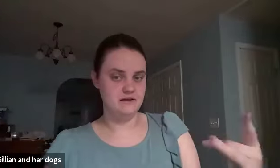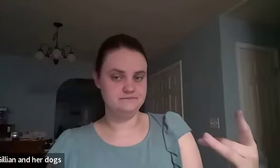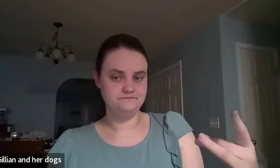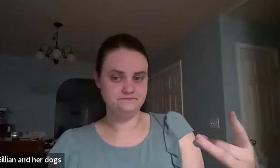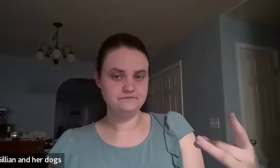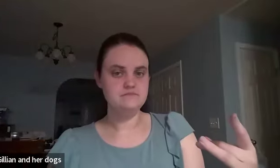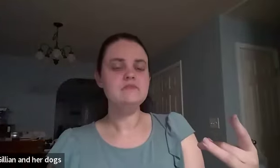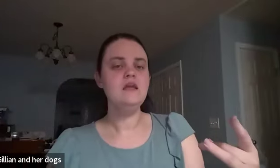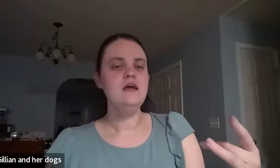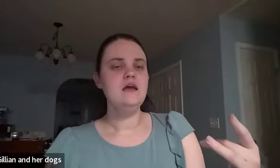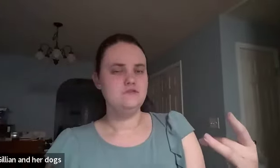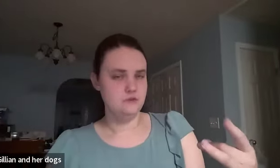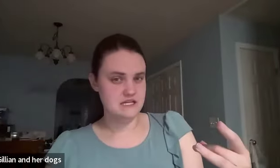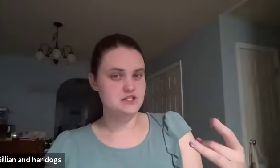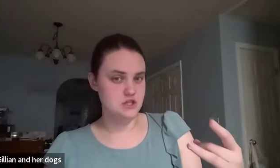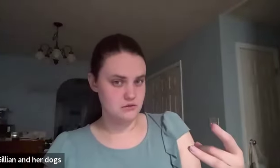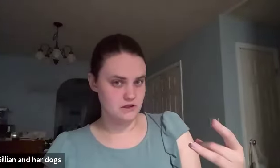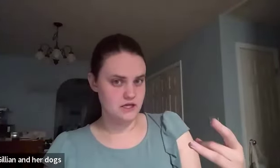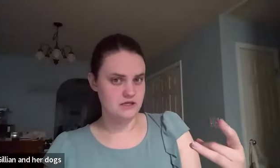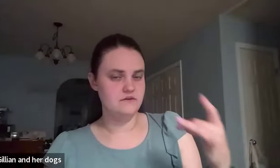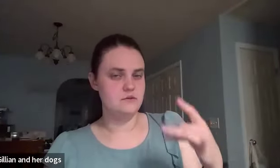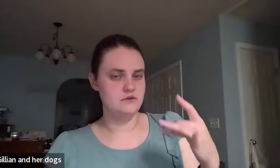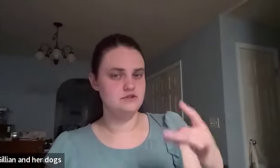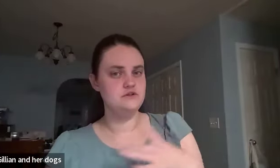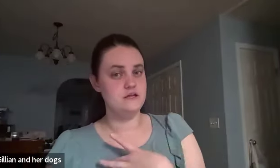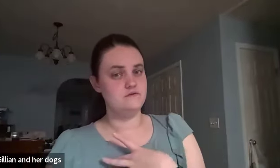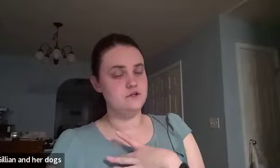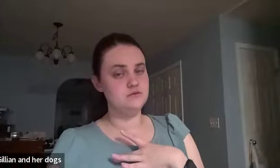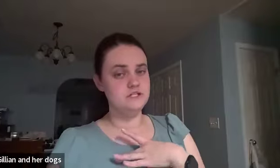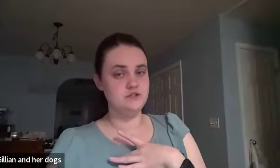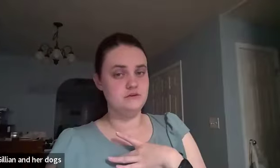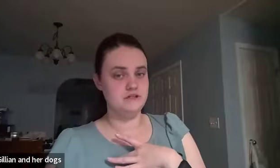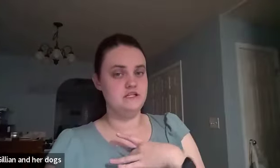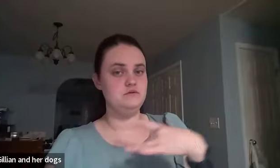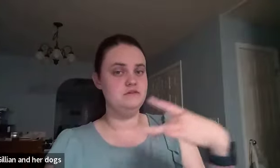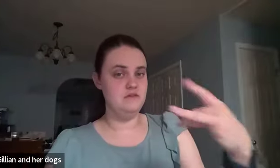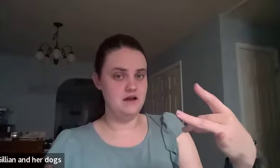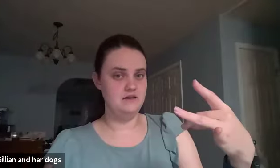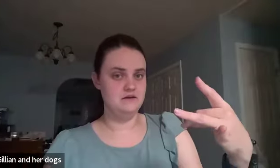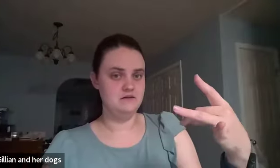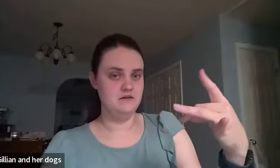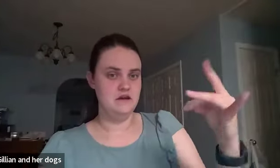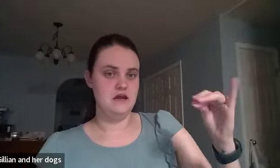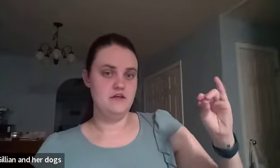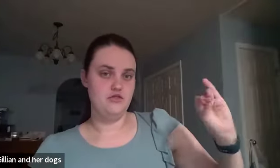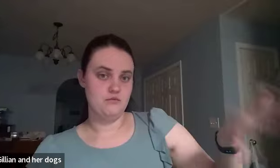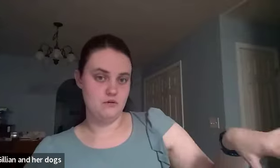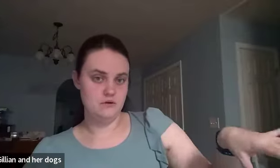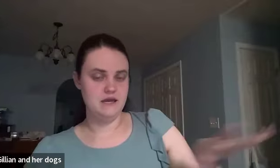like. If you were to say don't like, if you remember, there are two ways. First one is you continue with like and then throw it